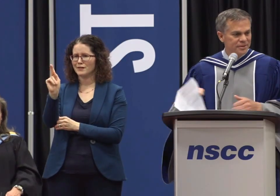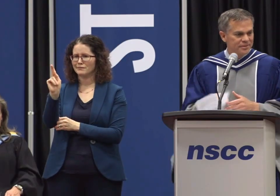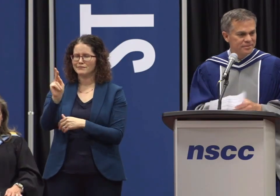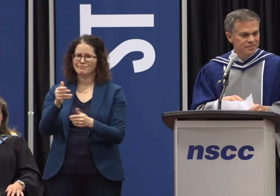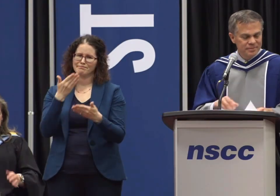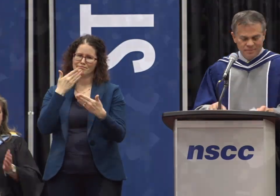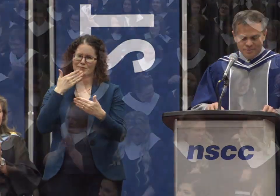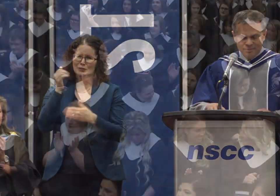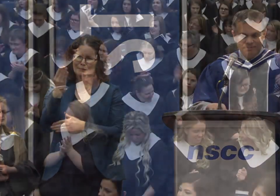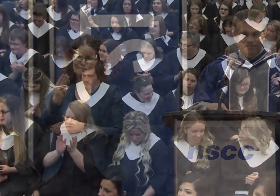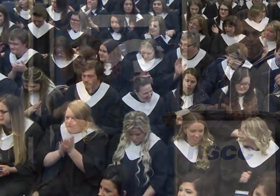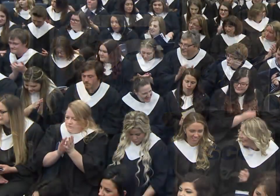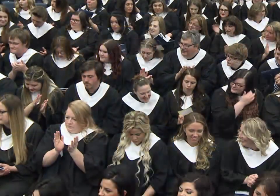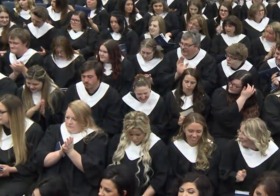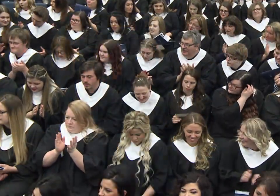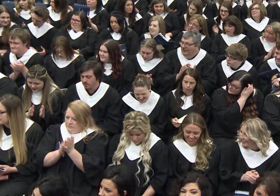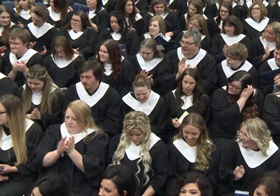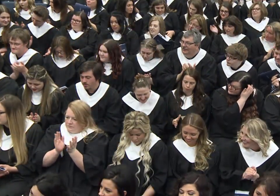job.